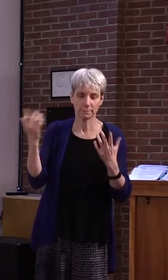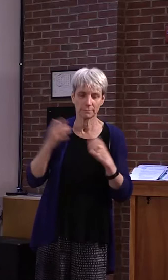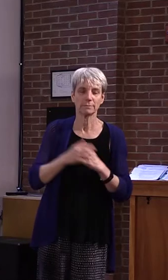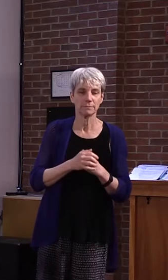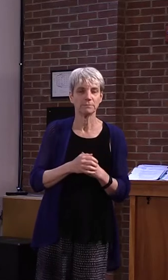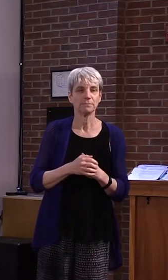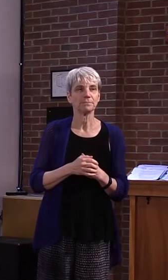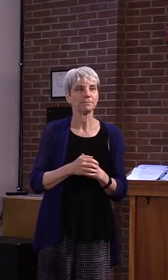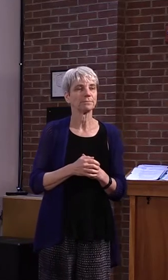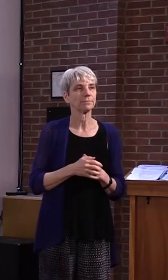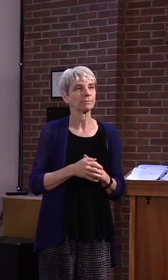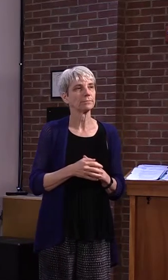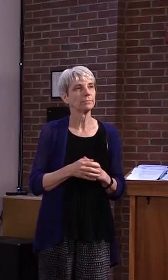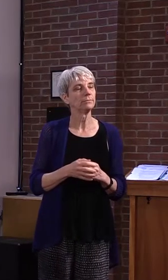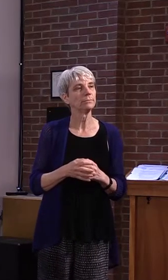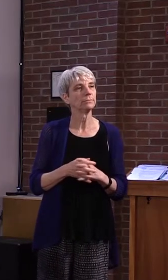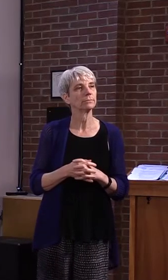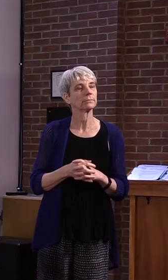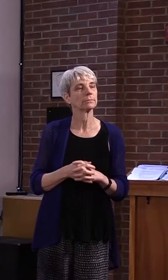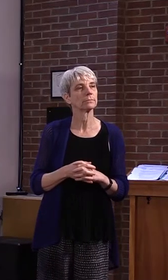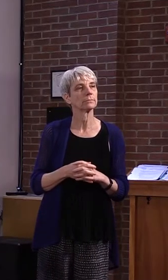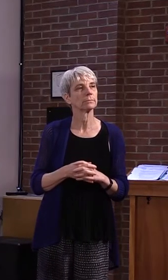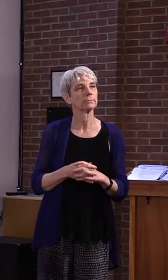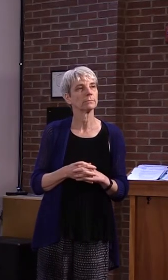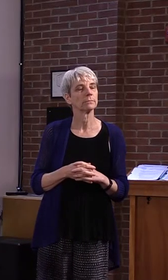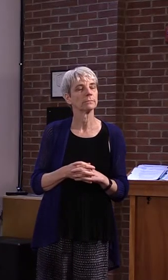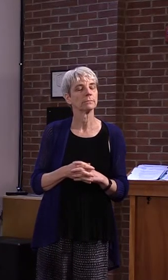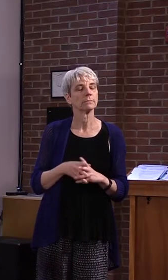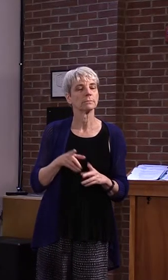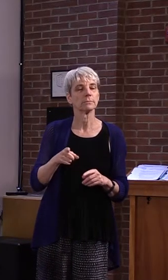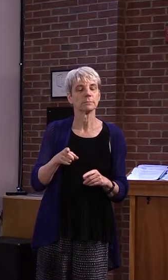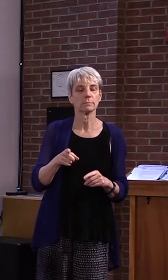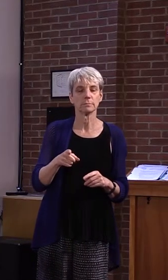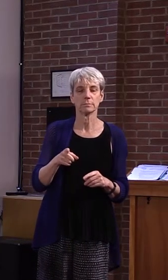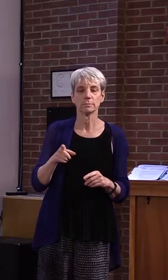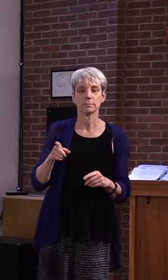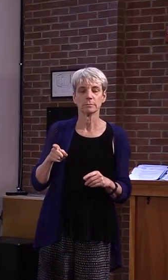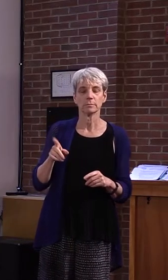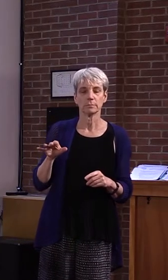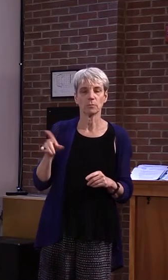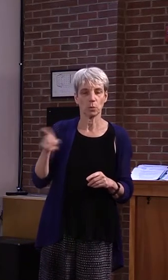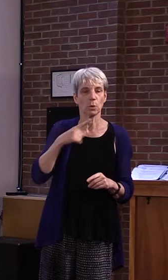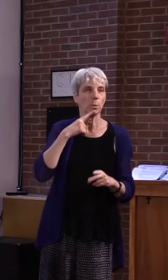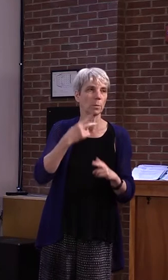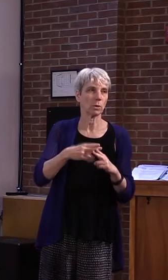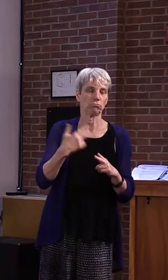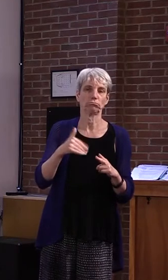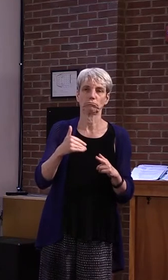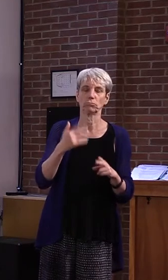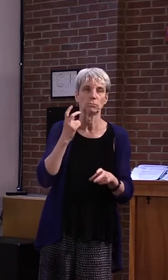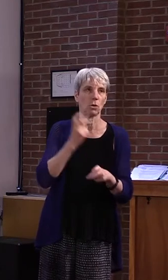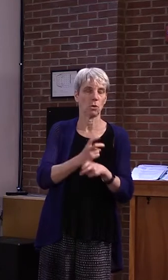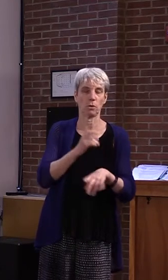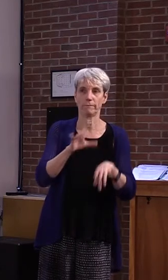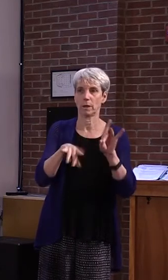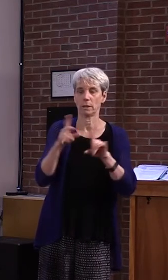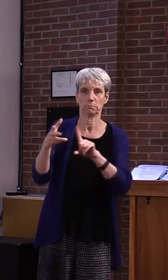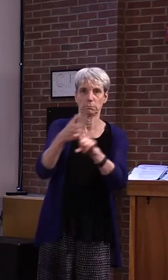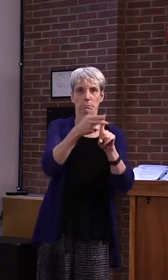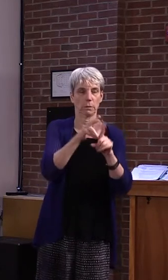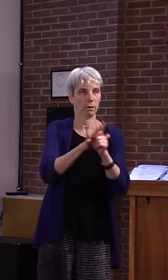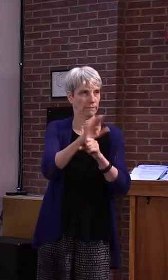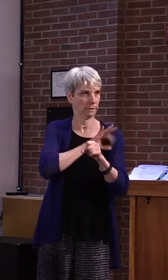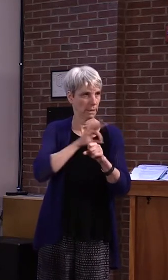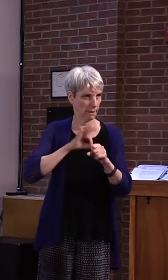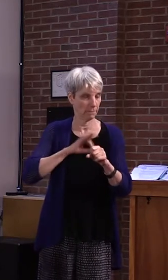Okay. The question was about staffing. You've acknowledged that that's a major concern here. Are the hubs that are